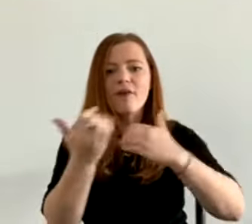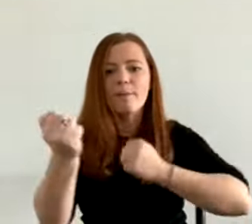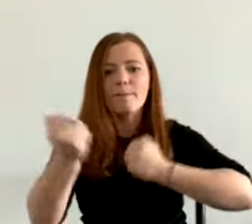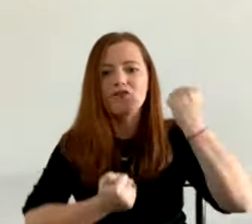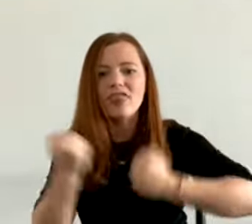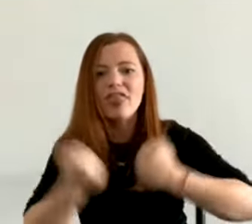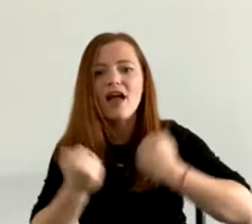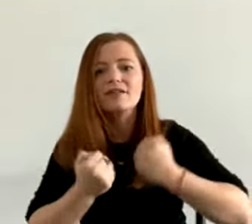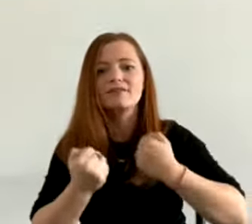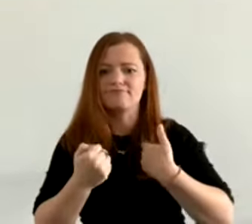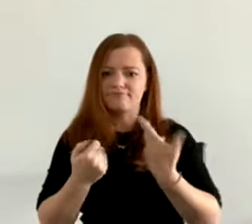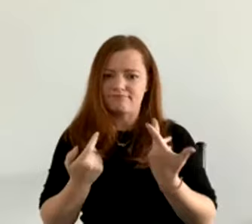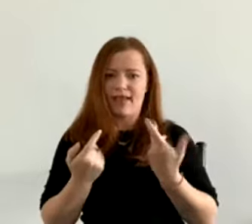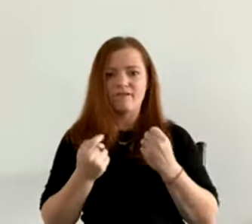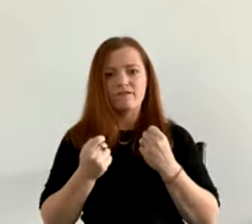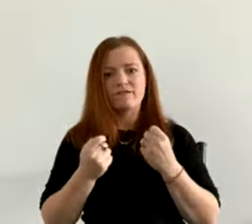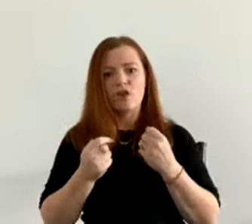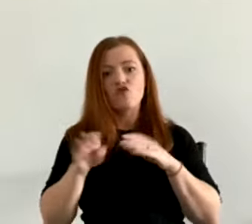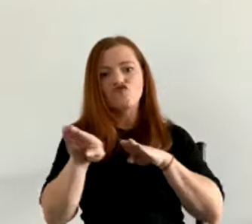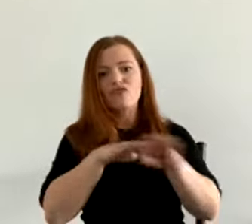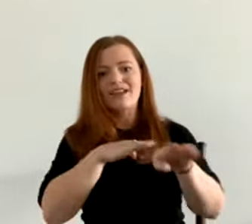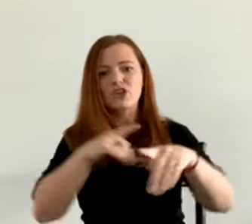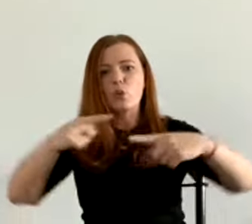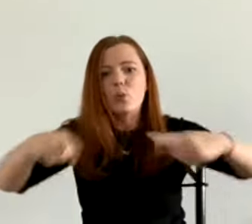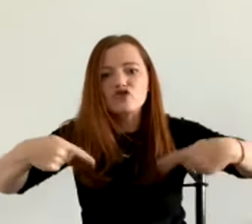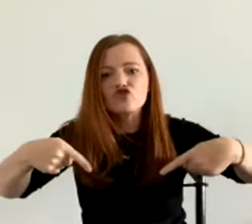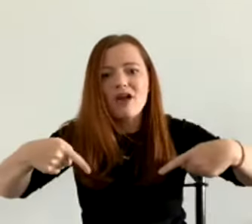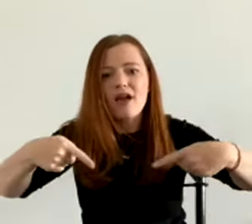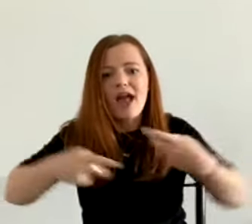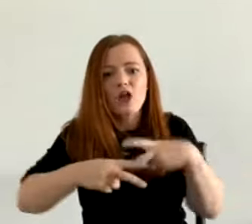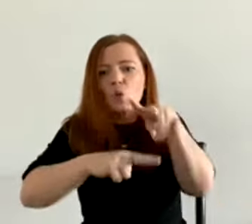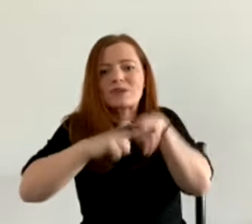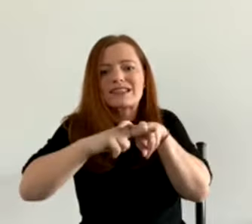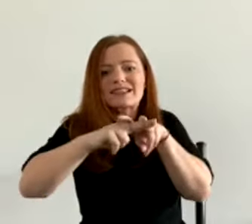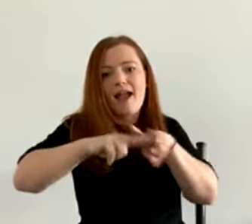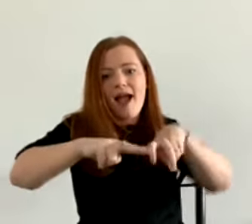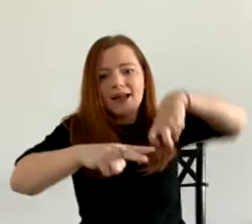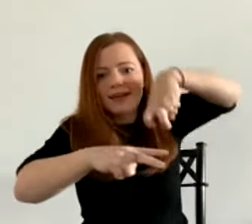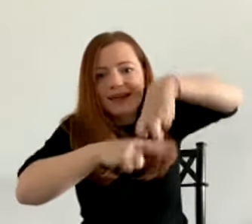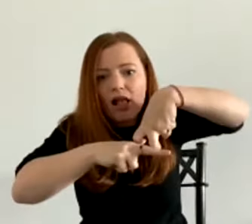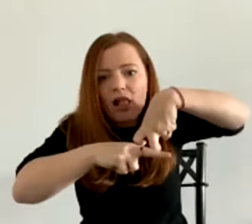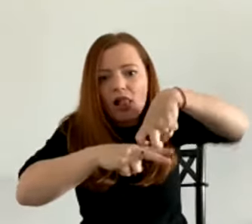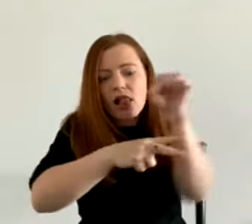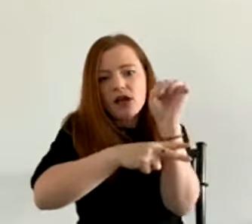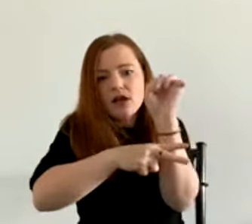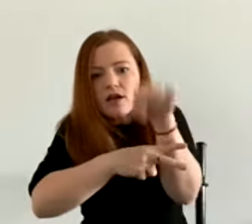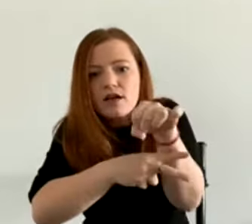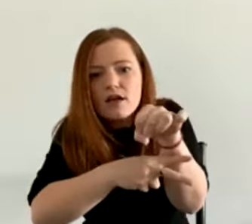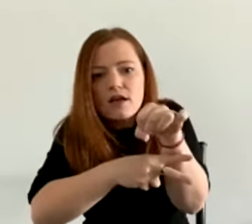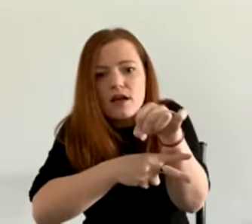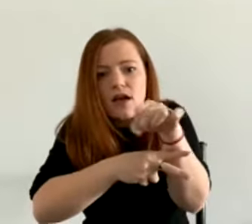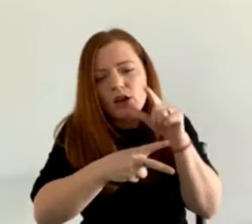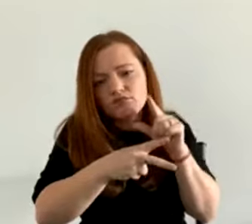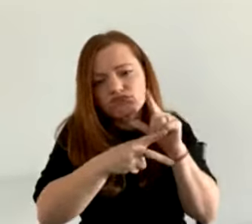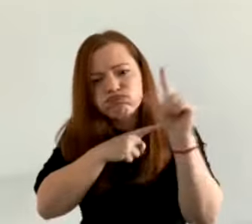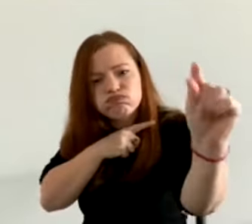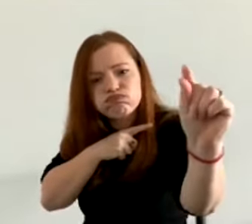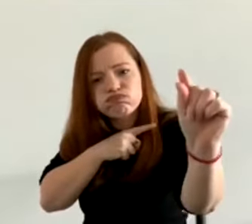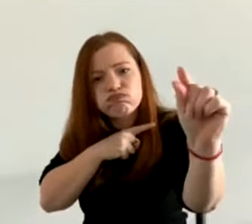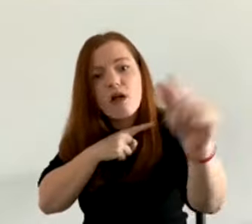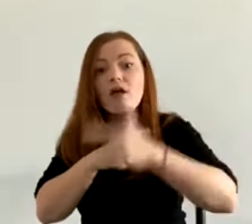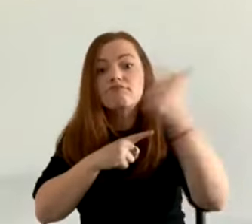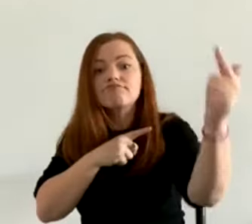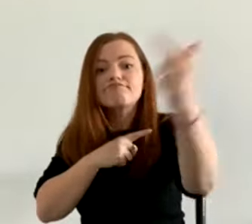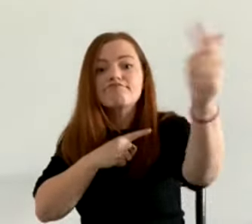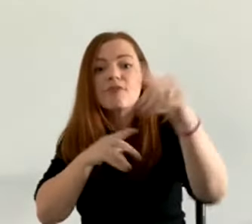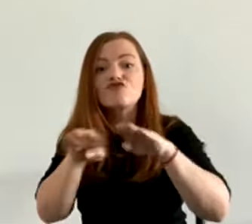wheelchair that I kneel in rather than sit in, and you push, and it enables you to do long-distance